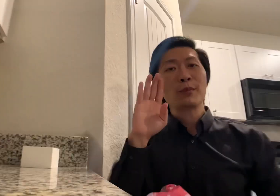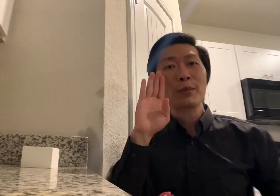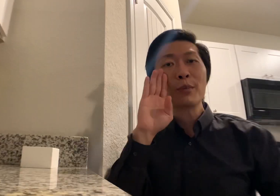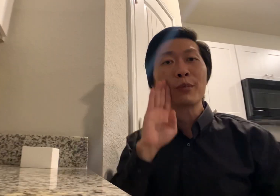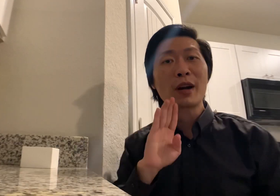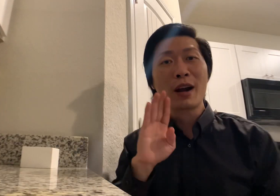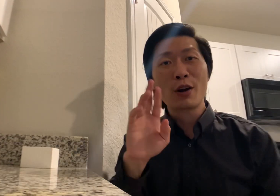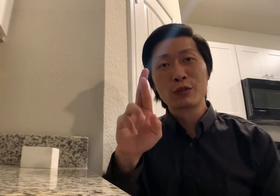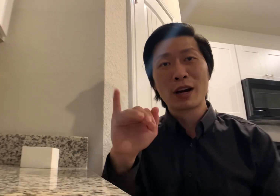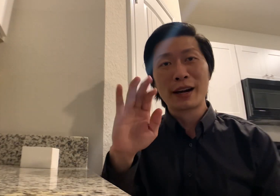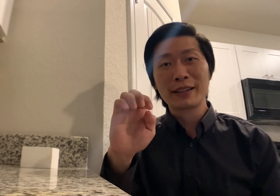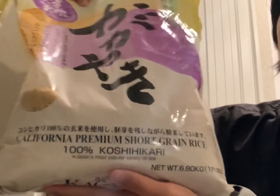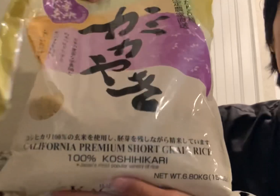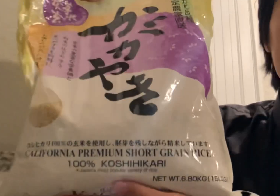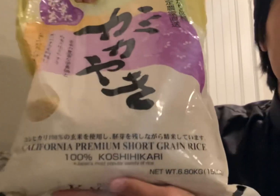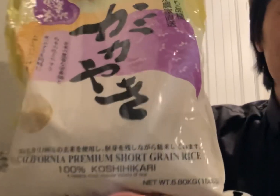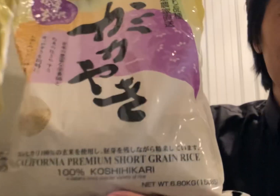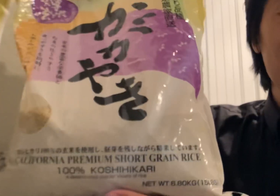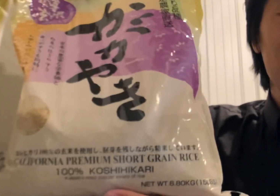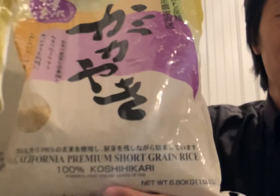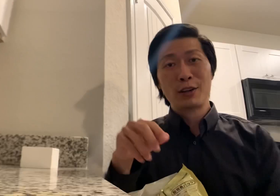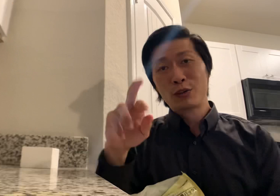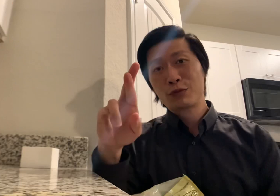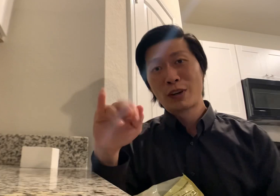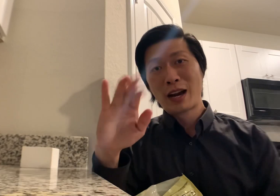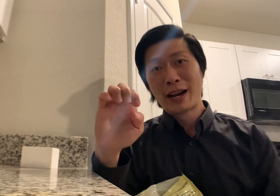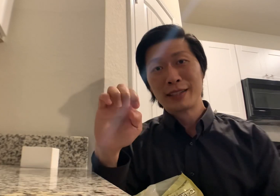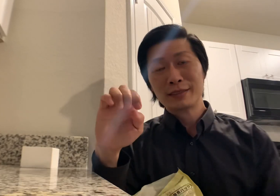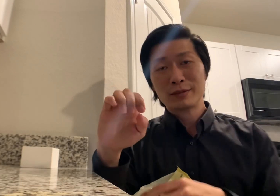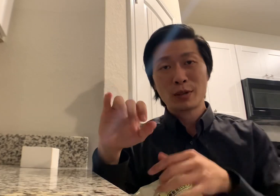cooking and the brown rice.